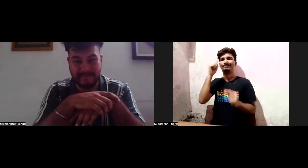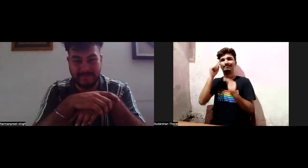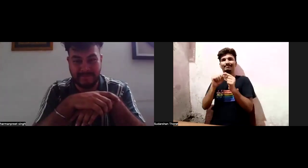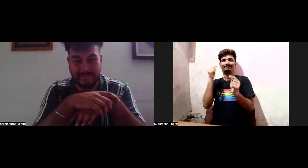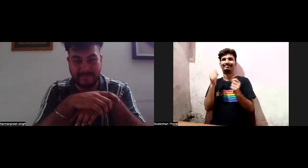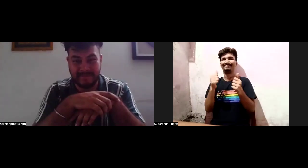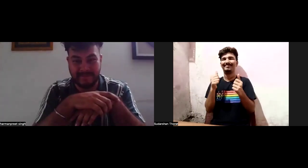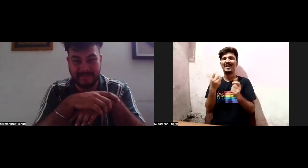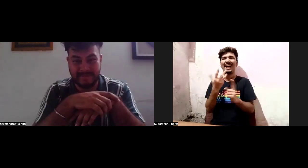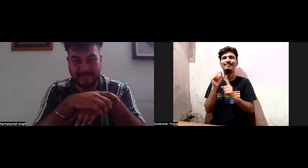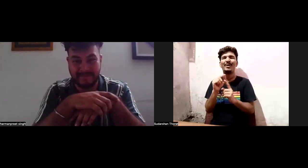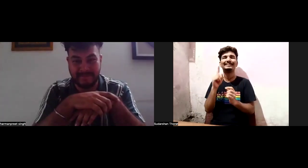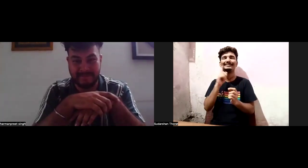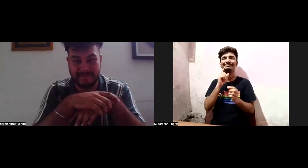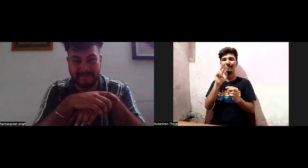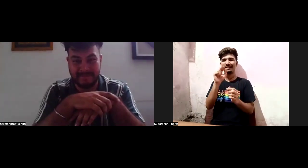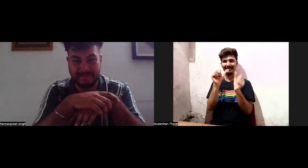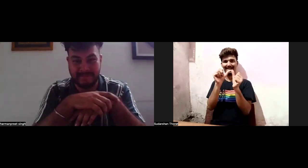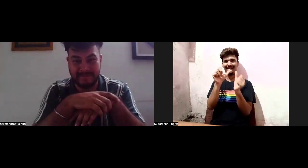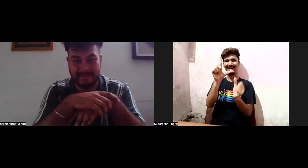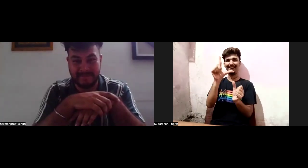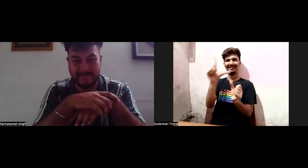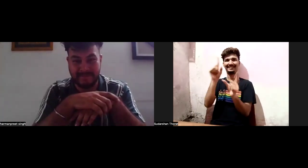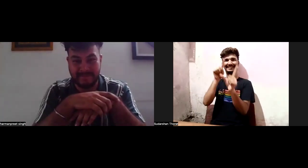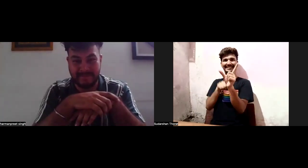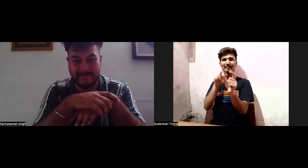But of course, allies are very, very important.